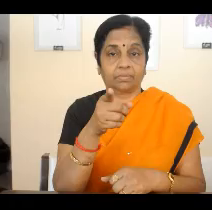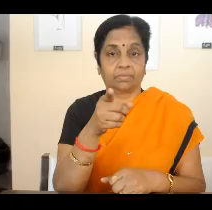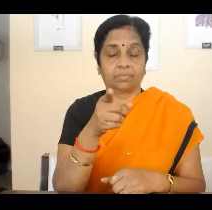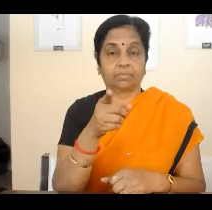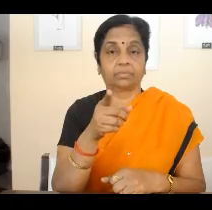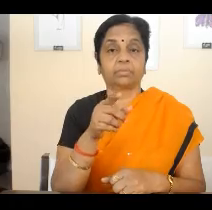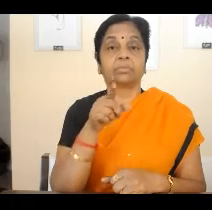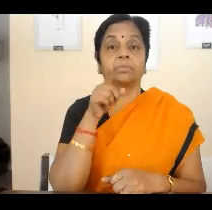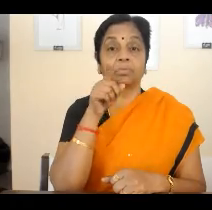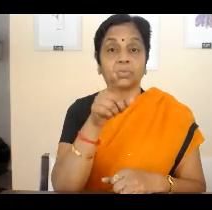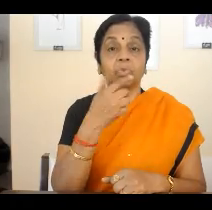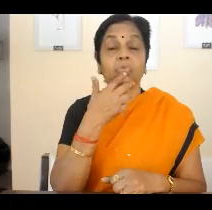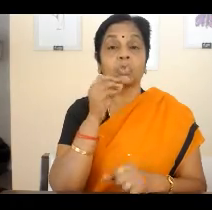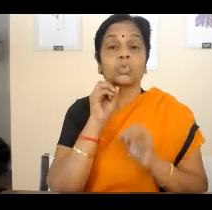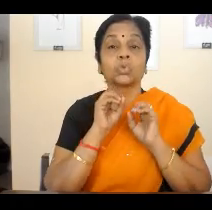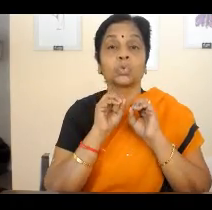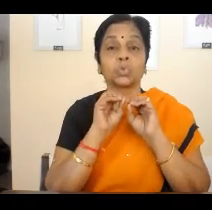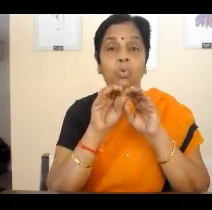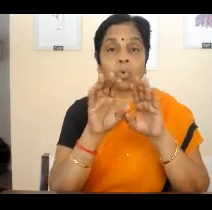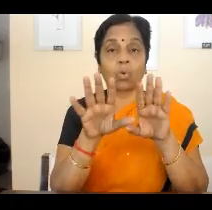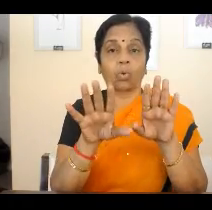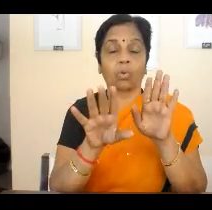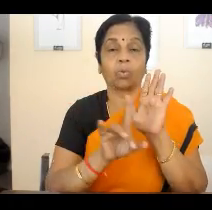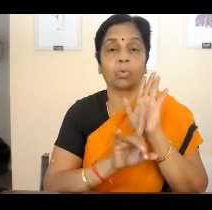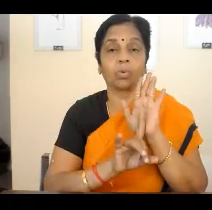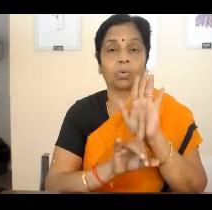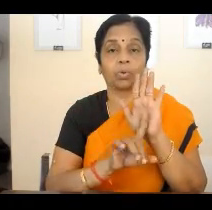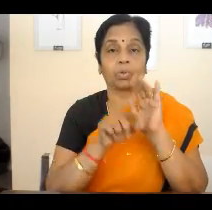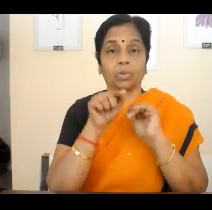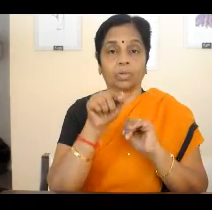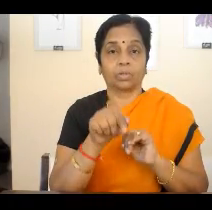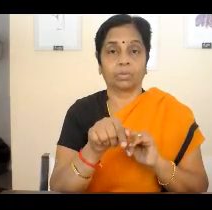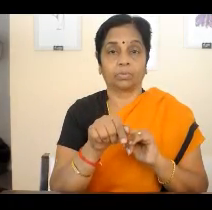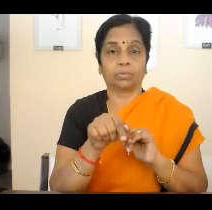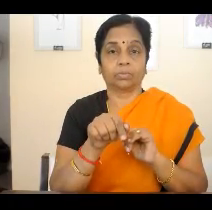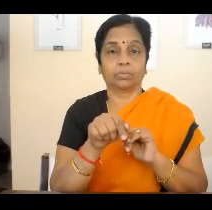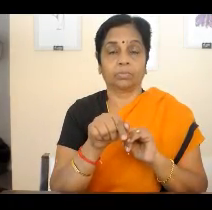unless it is shown that the act